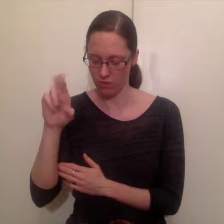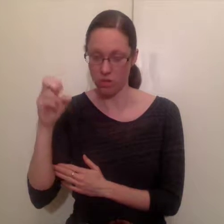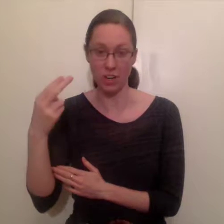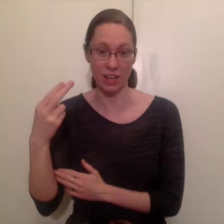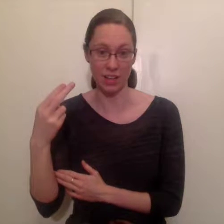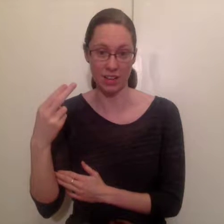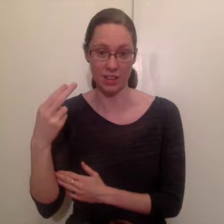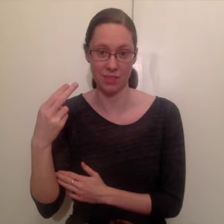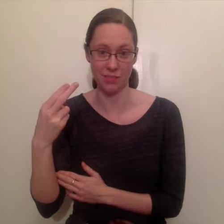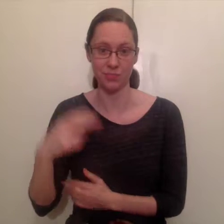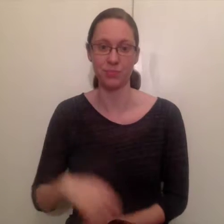Frederick.